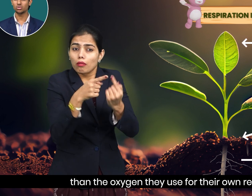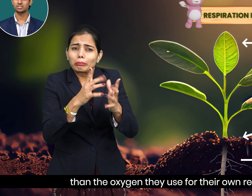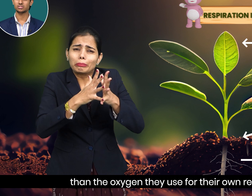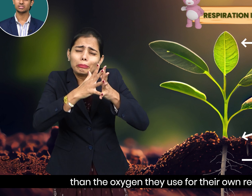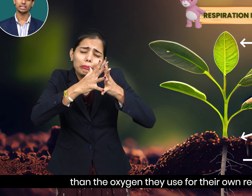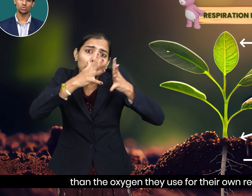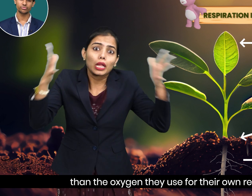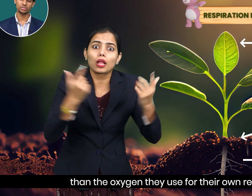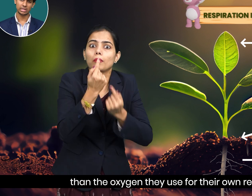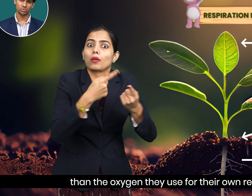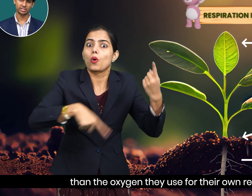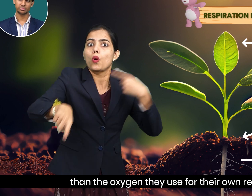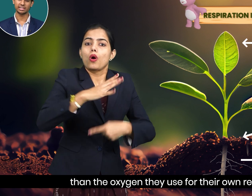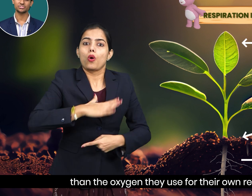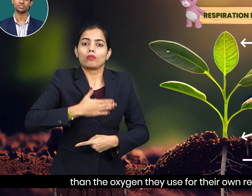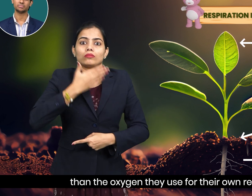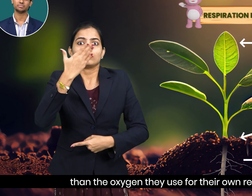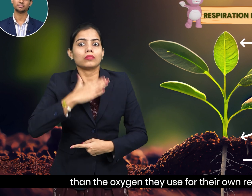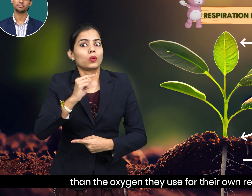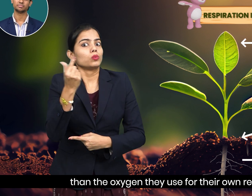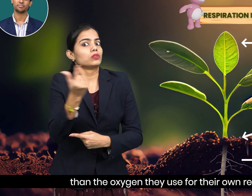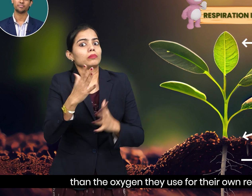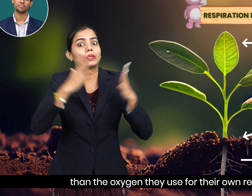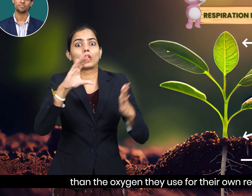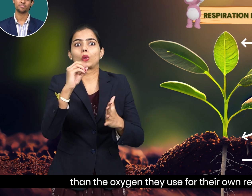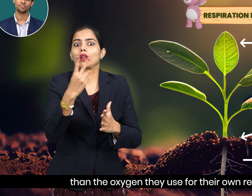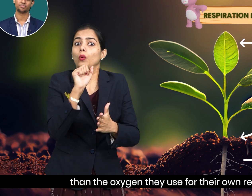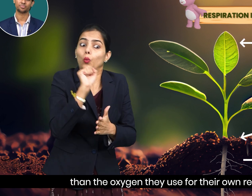the oxygen they use for their own respiration.